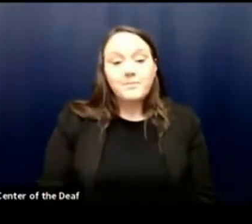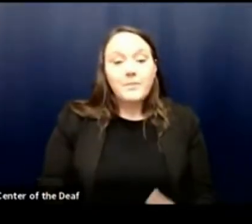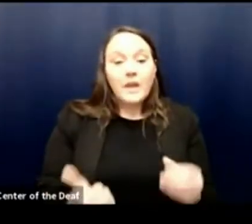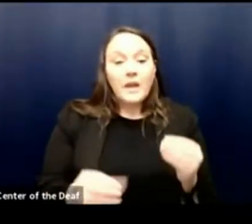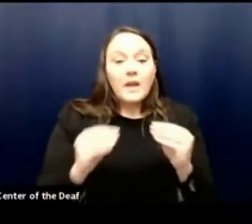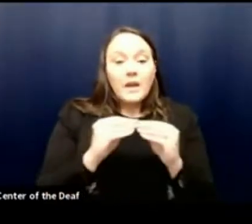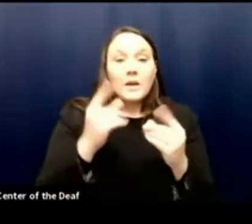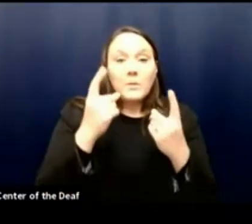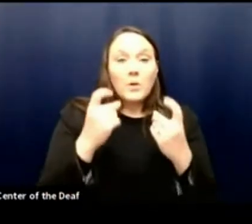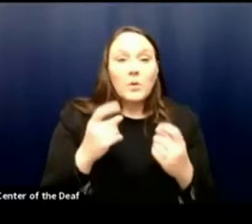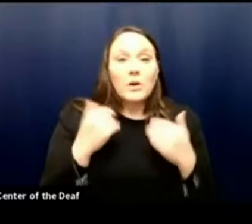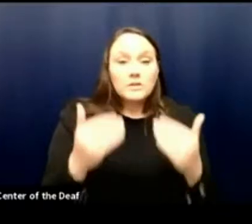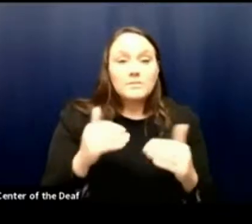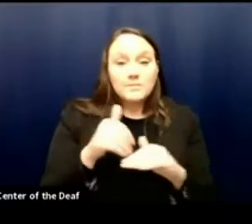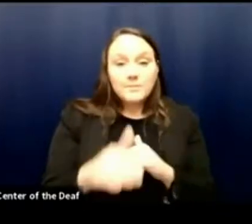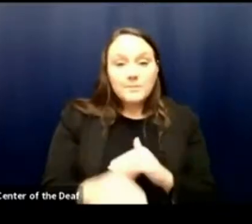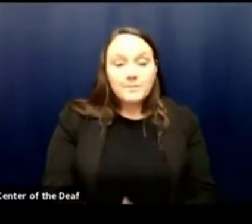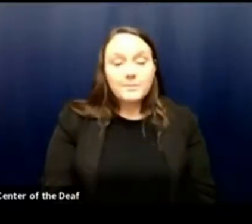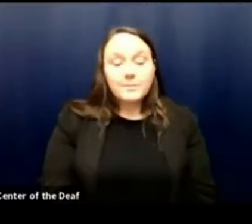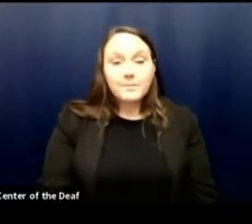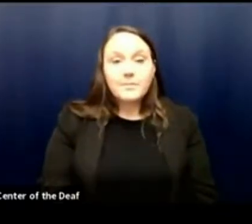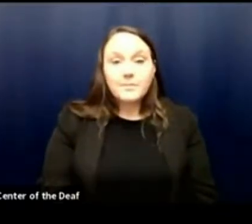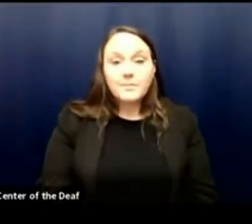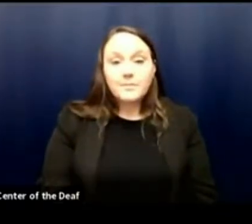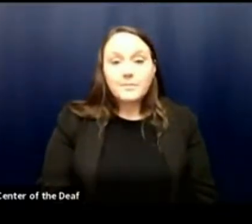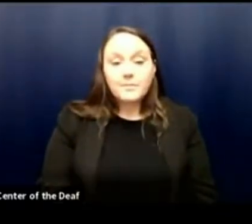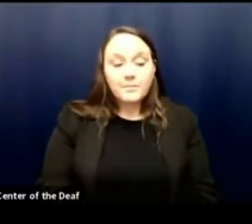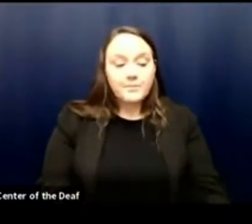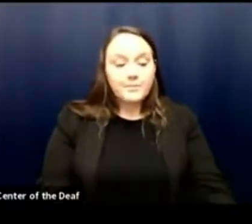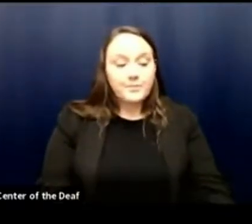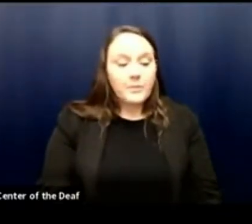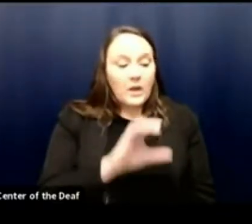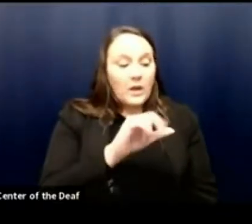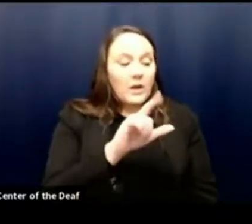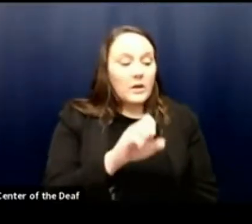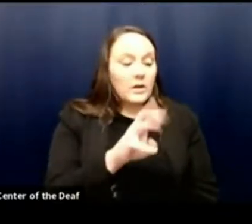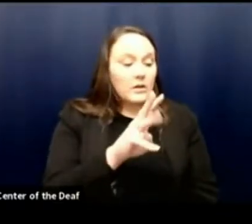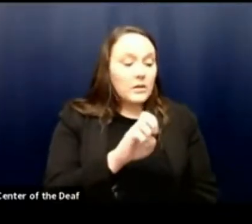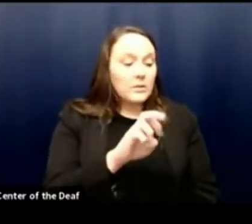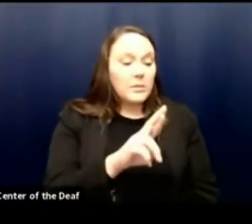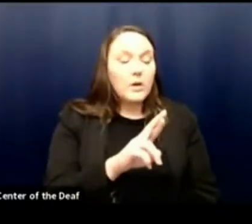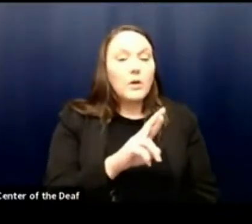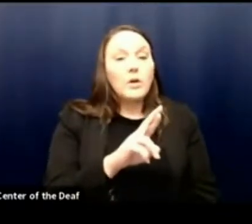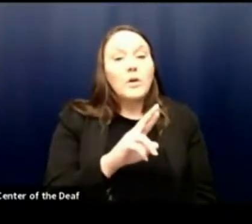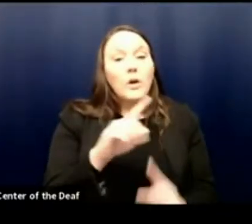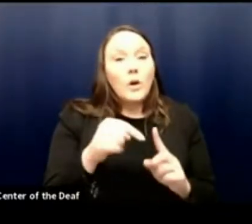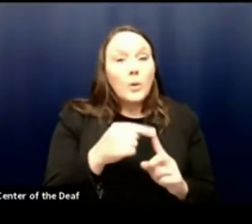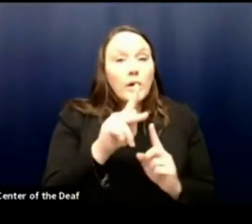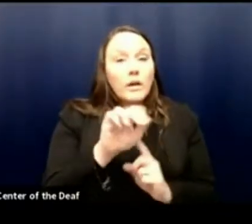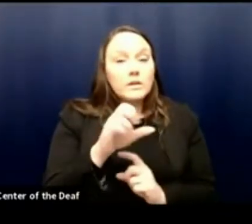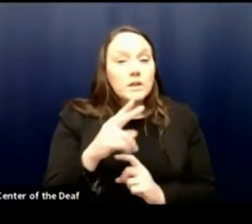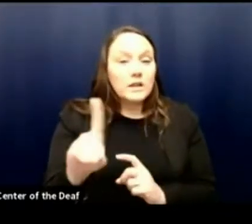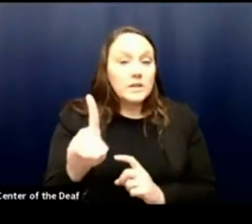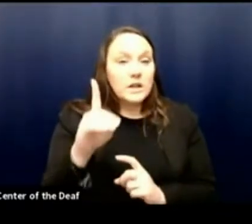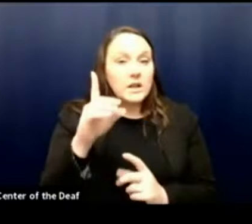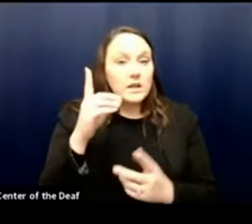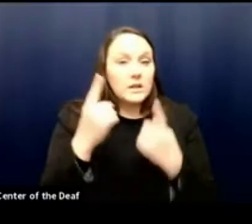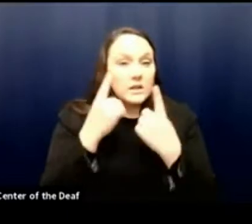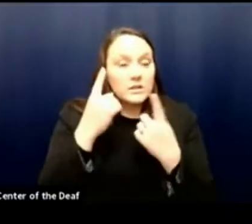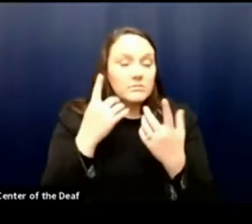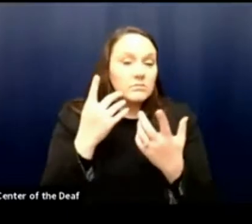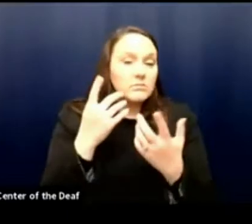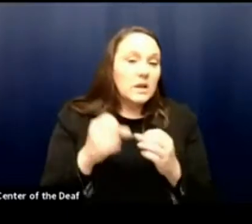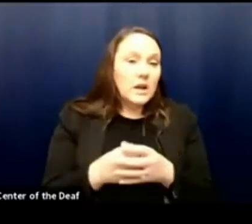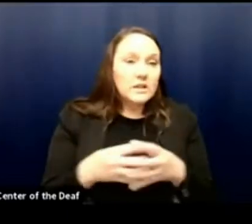go ahead and submit them. From Cole with WBIR, when would KCHD consider expanding into 70